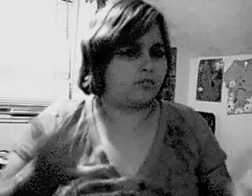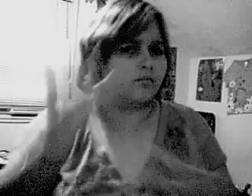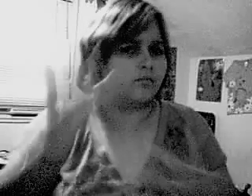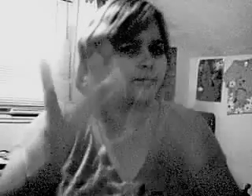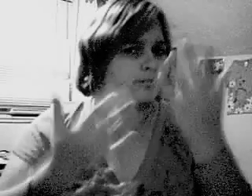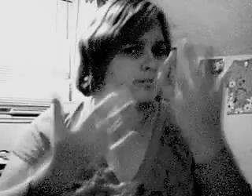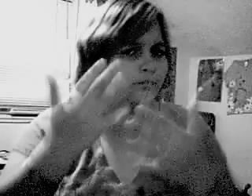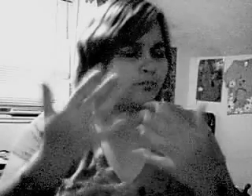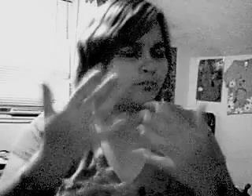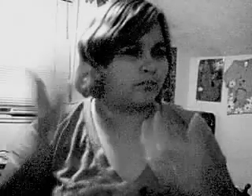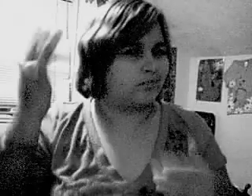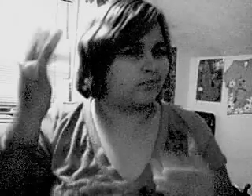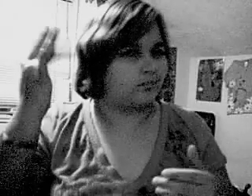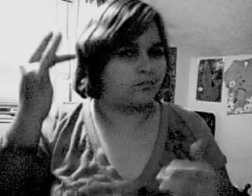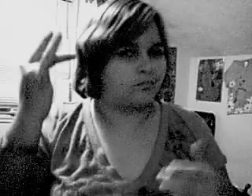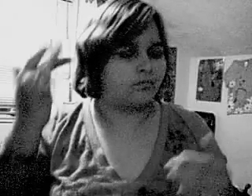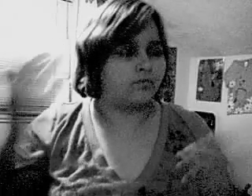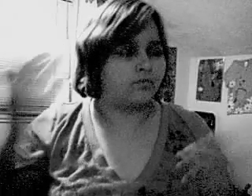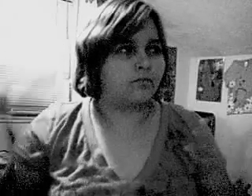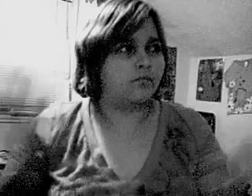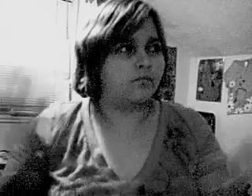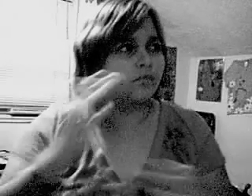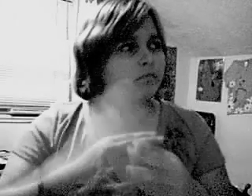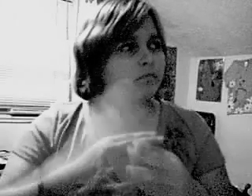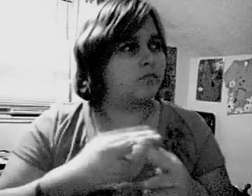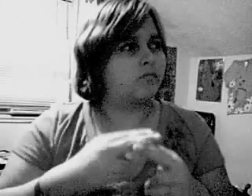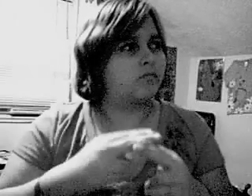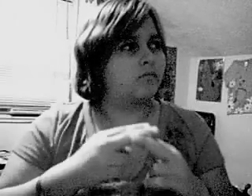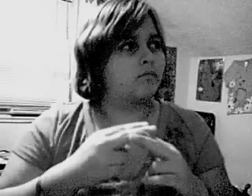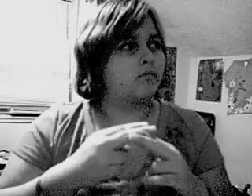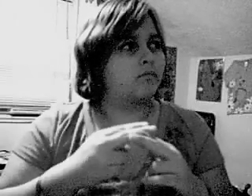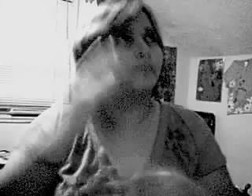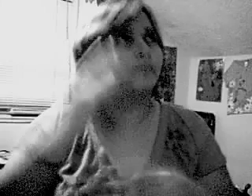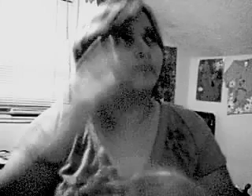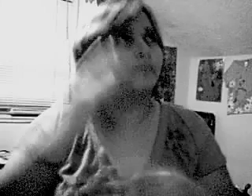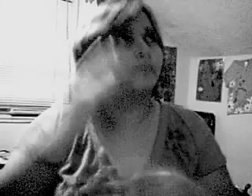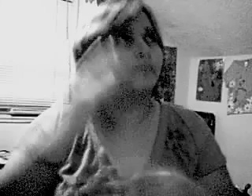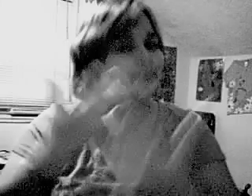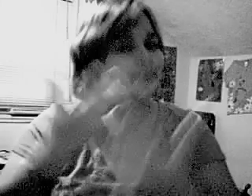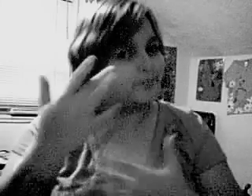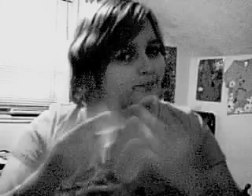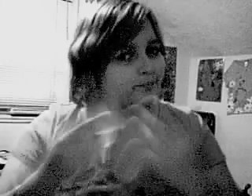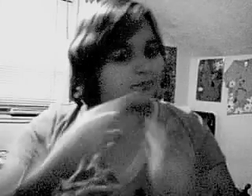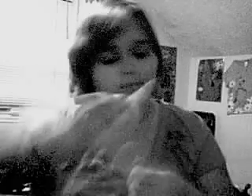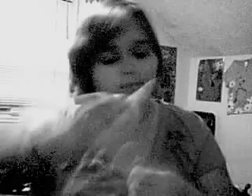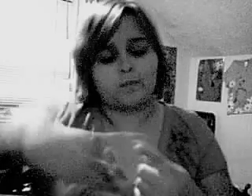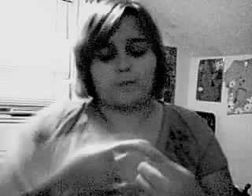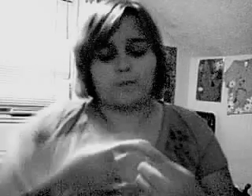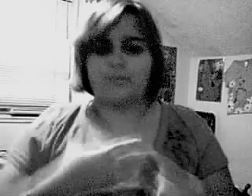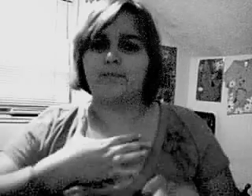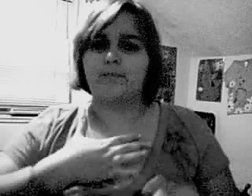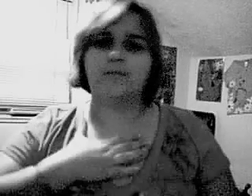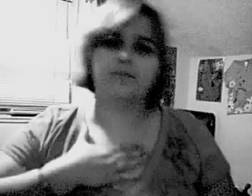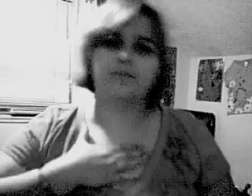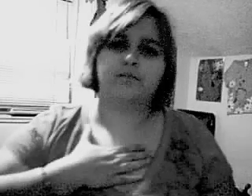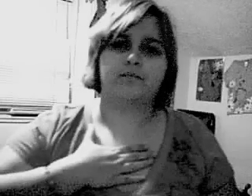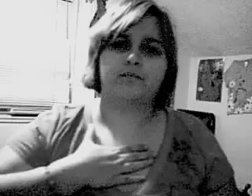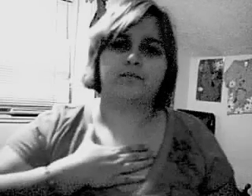What's a fire, and why does it, what's the word, burn? Burn, when's it my turn,